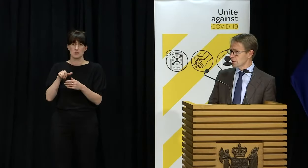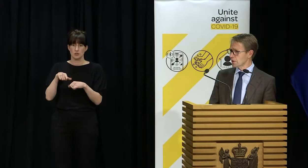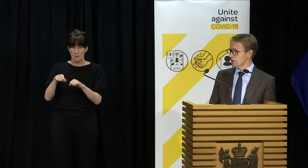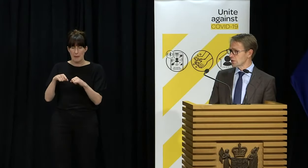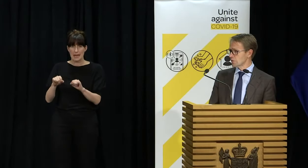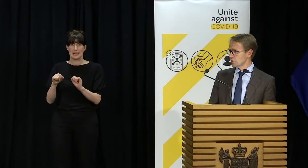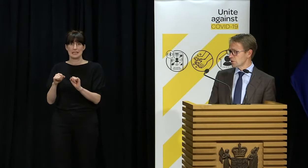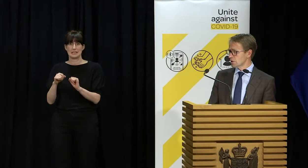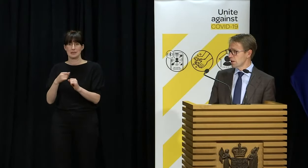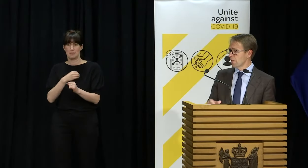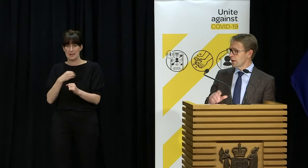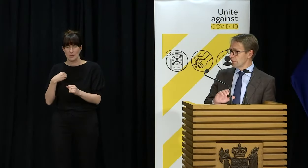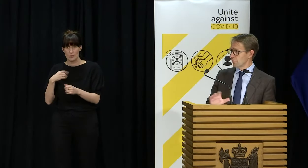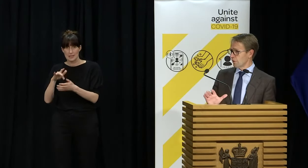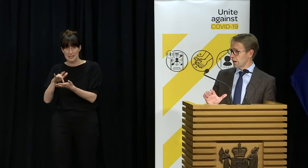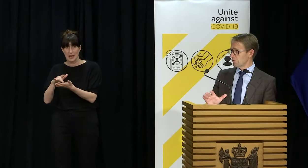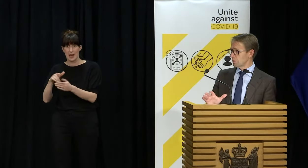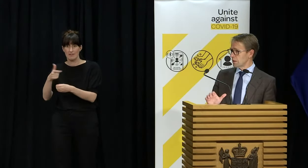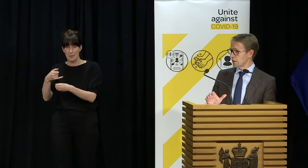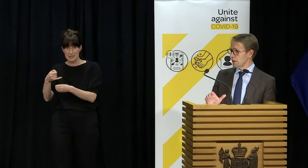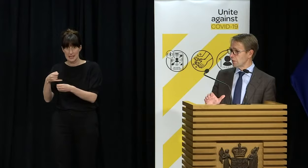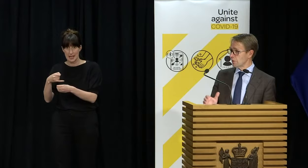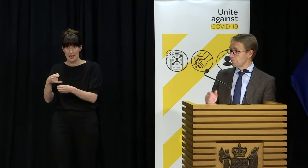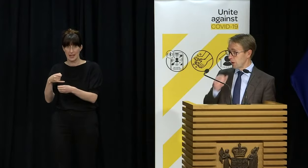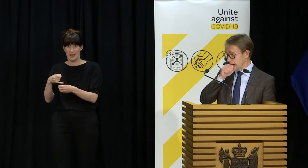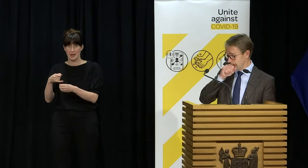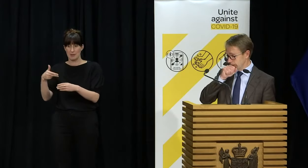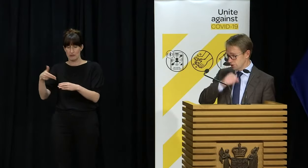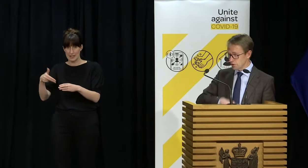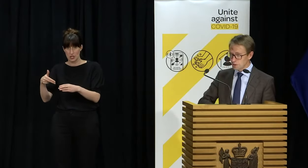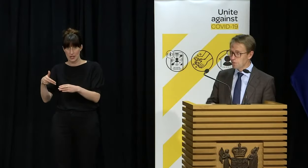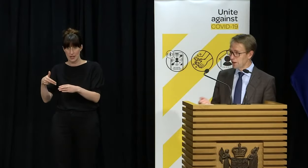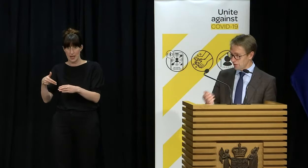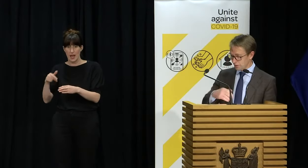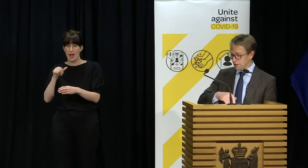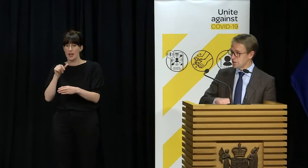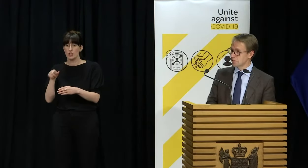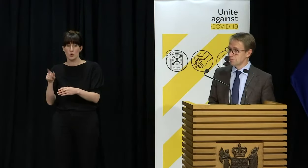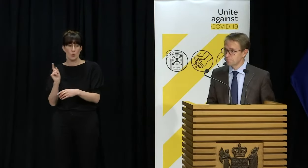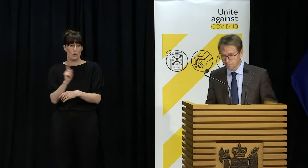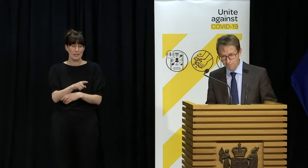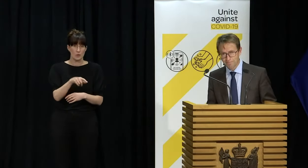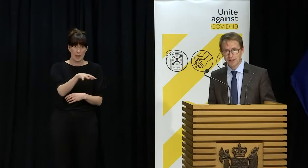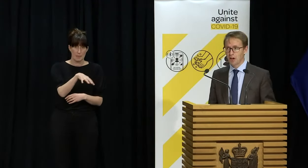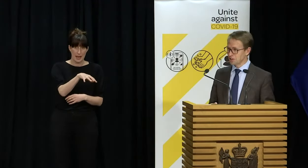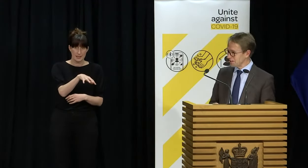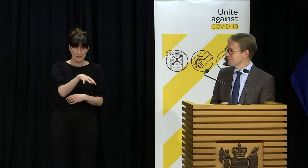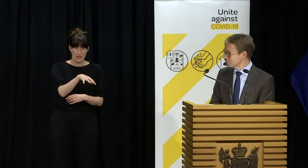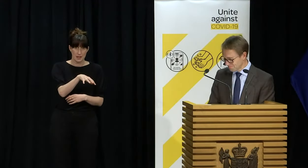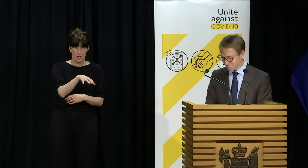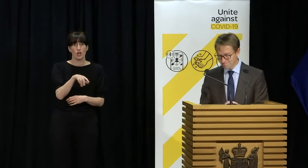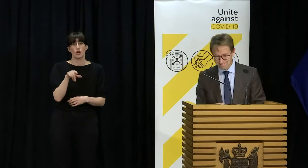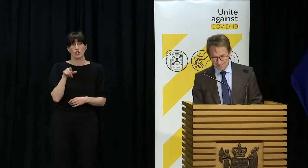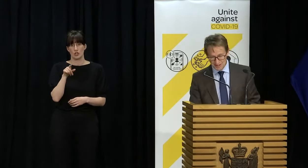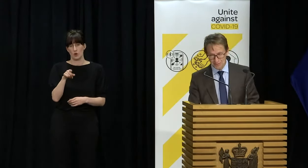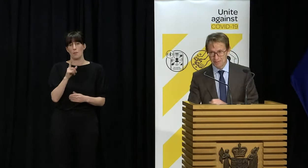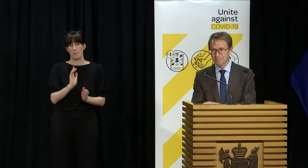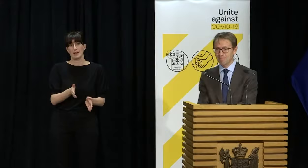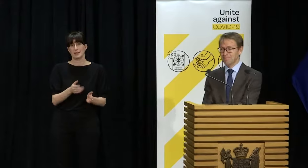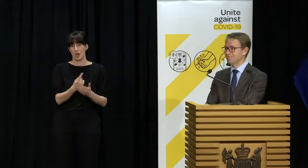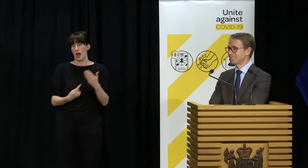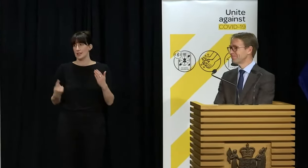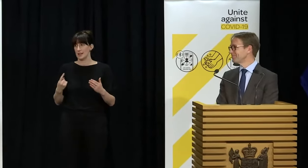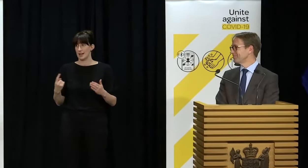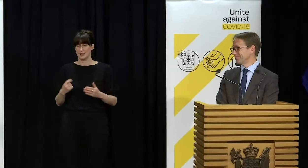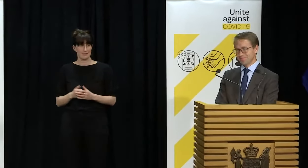eye on those locations of interest. If they have been at any of them, excuse me, they need to isolate. Some questions Do